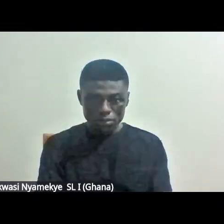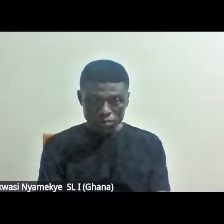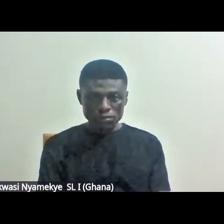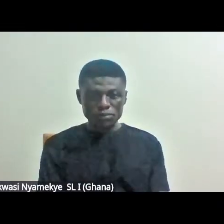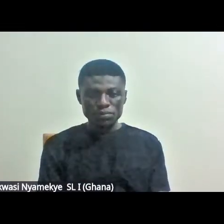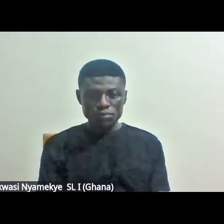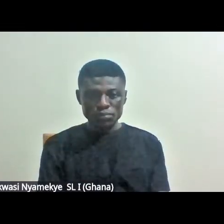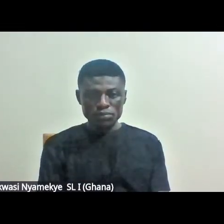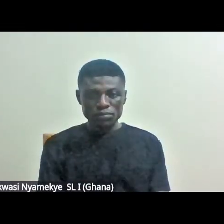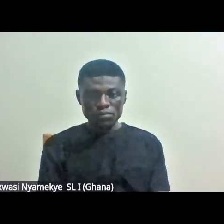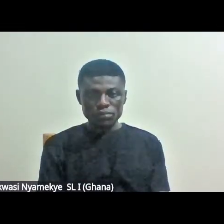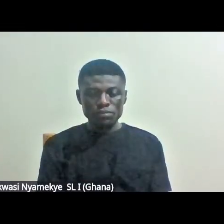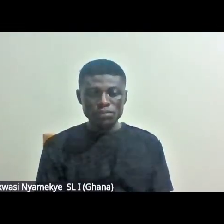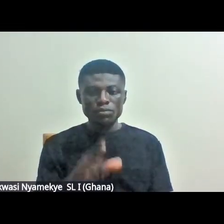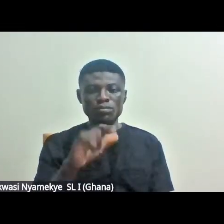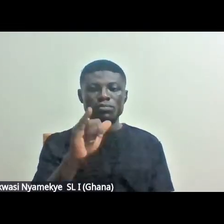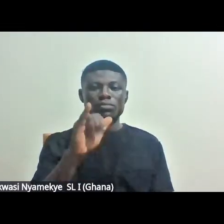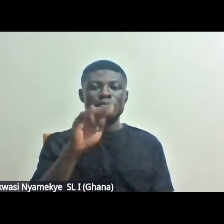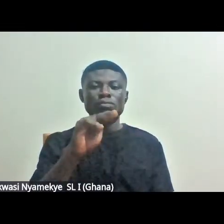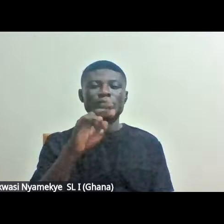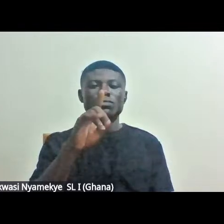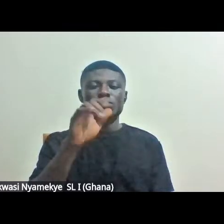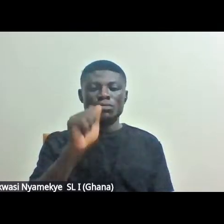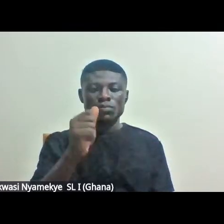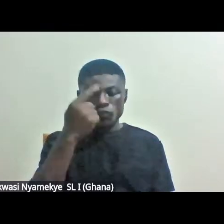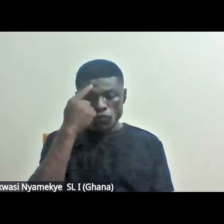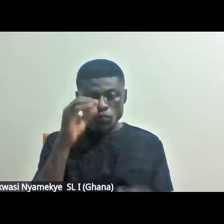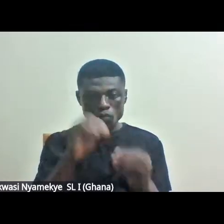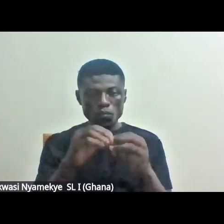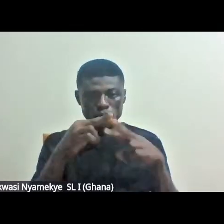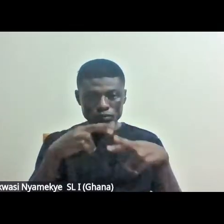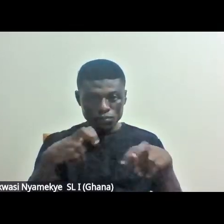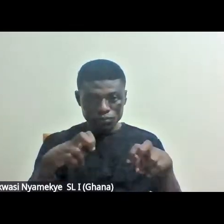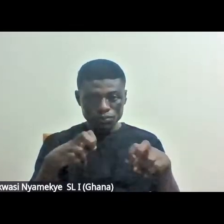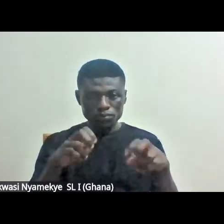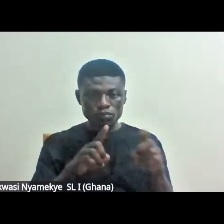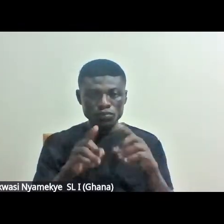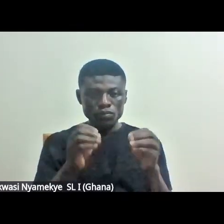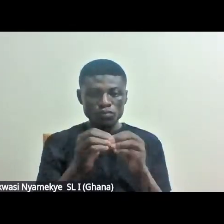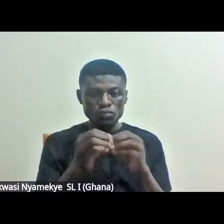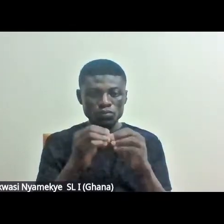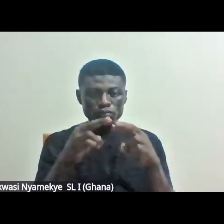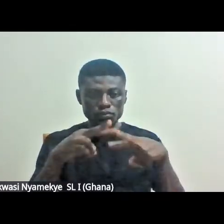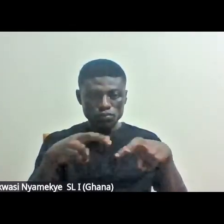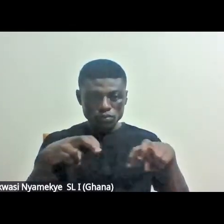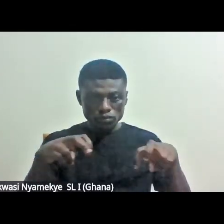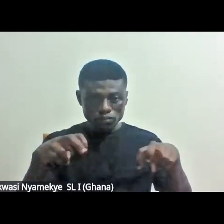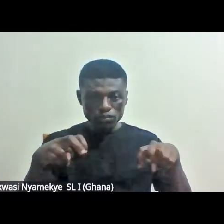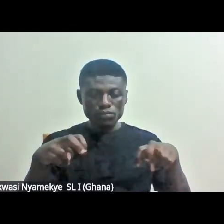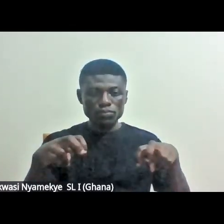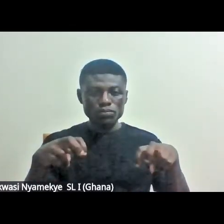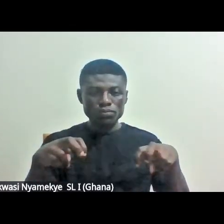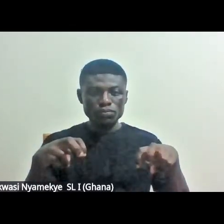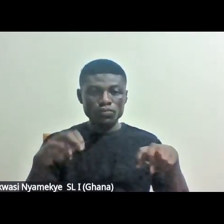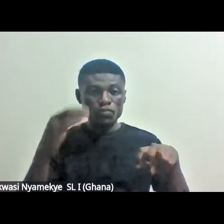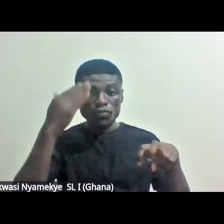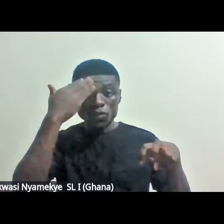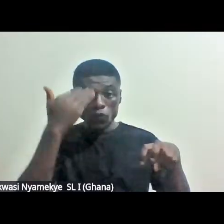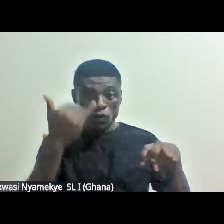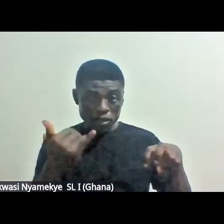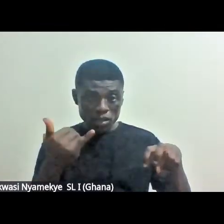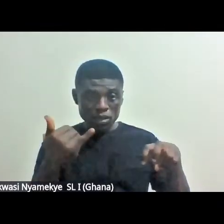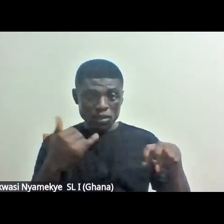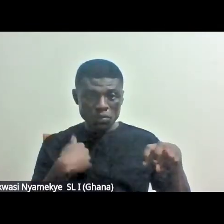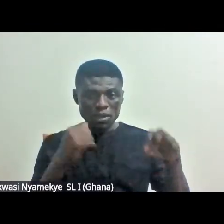So Linda says, for myself, for more research, she's going to do more research because I can